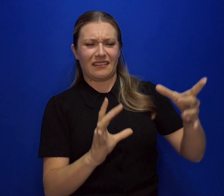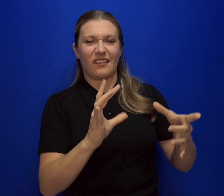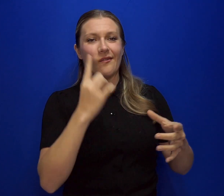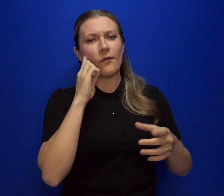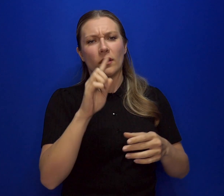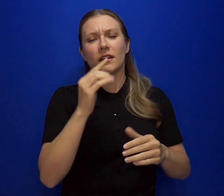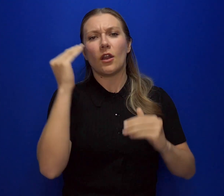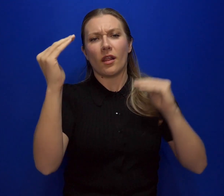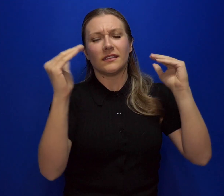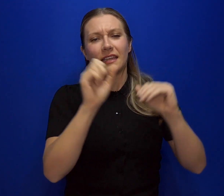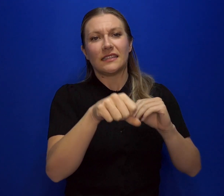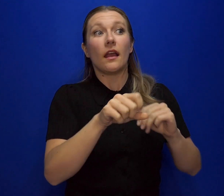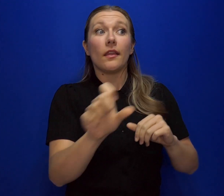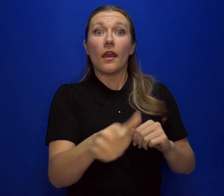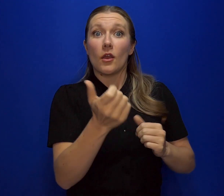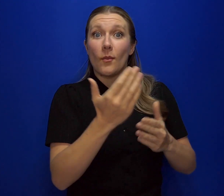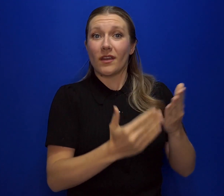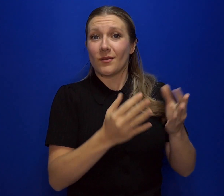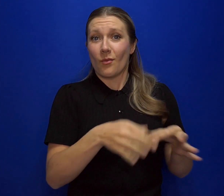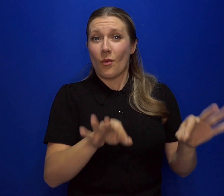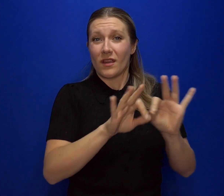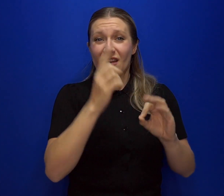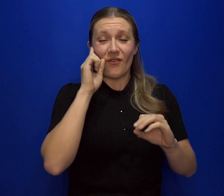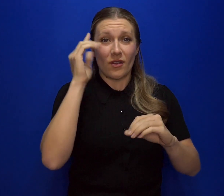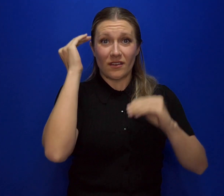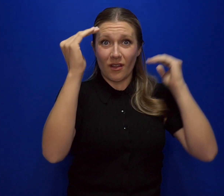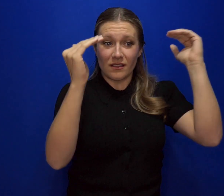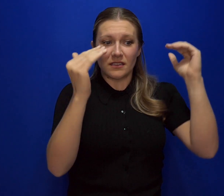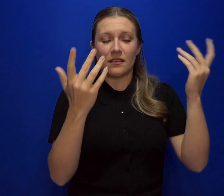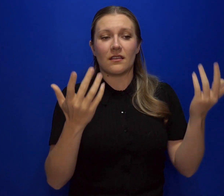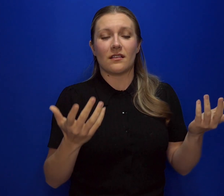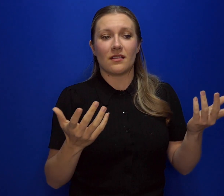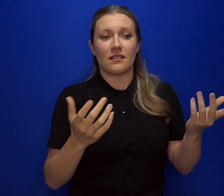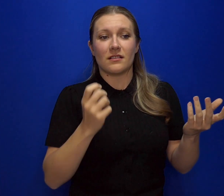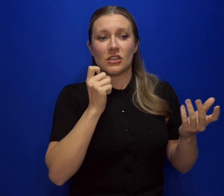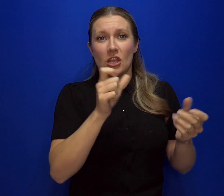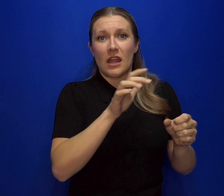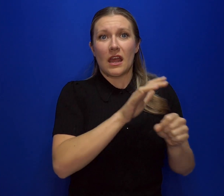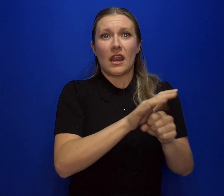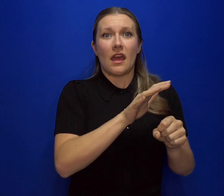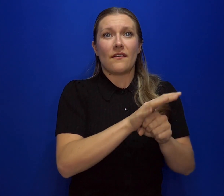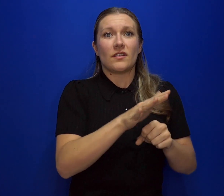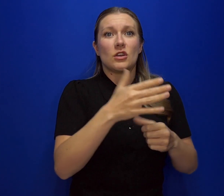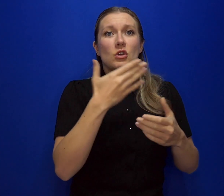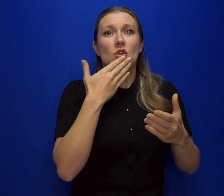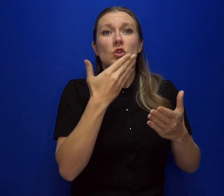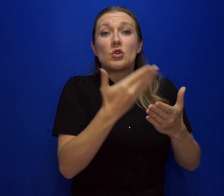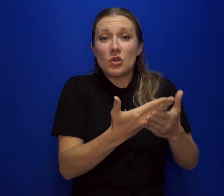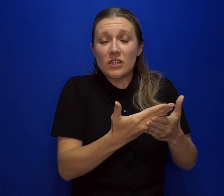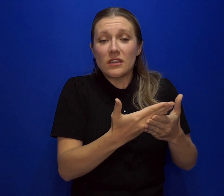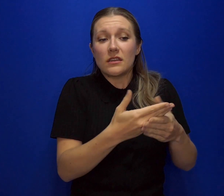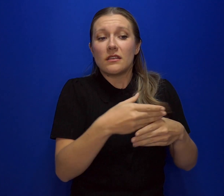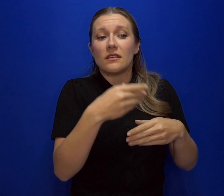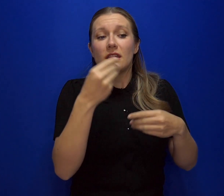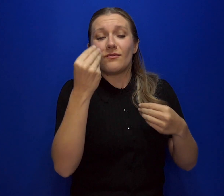Yeah. Absolutely. And I think the other piece for adults is a lack of enough initial good information, but